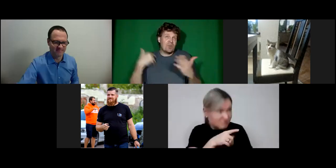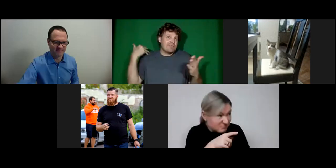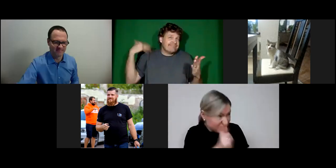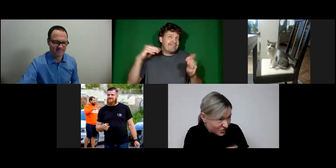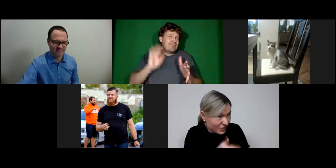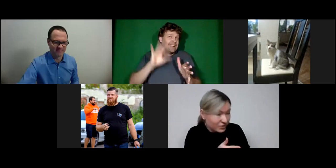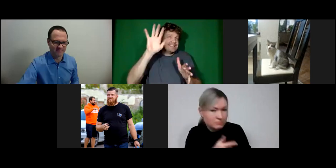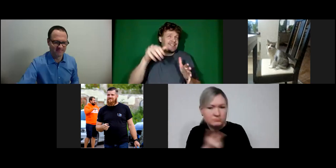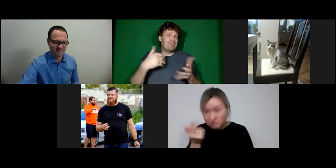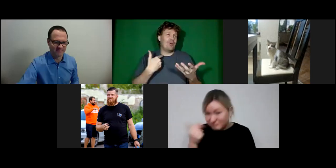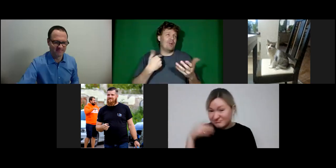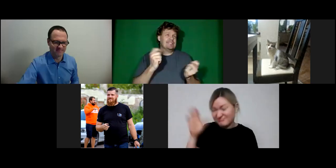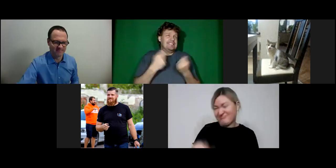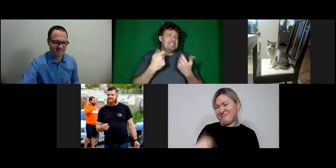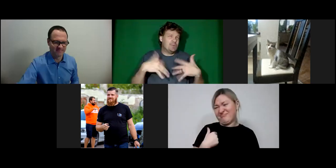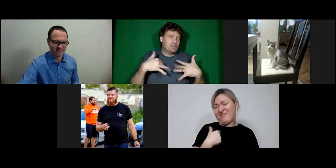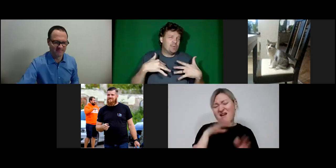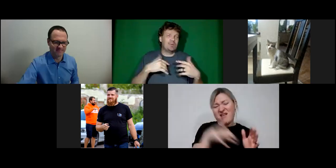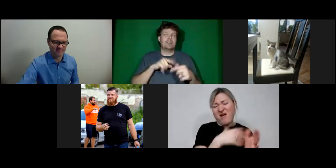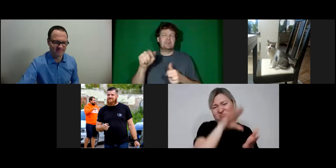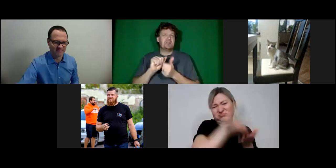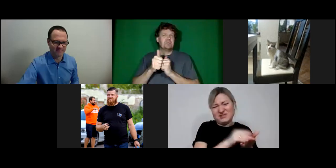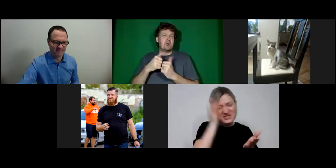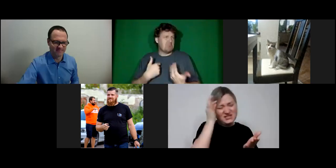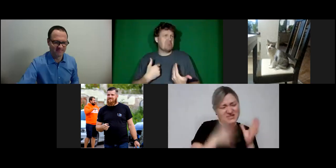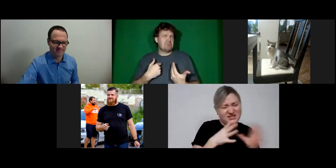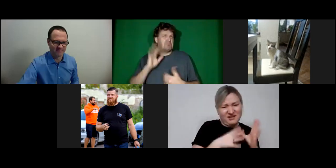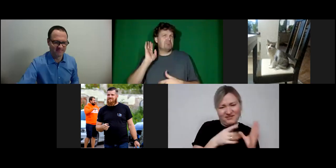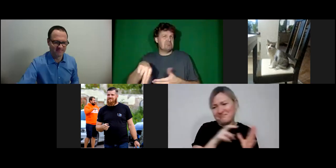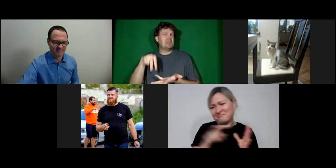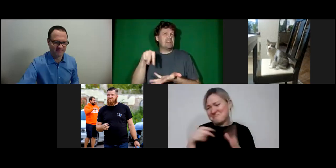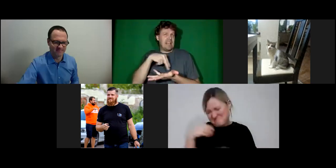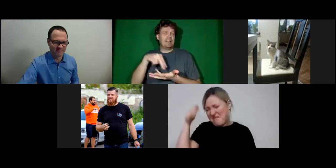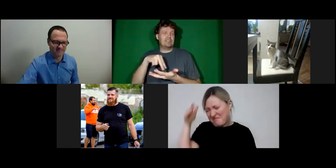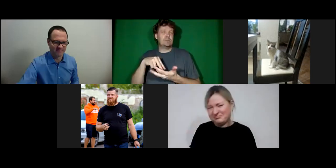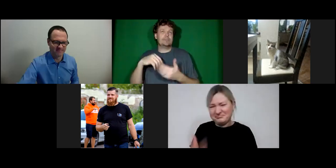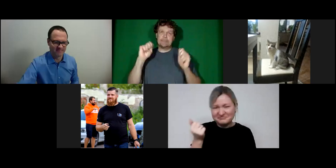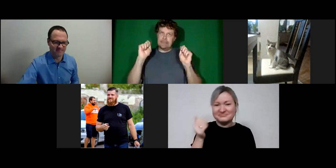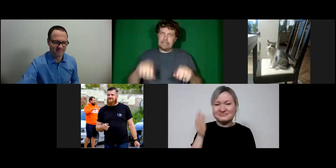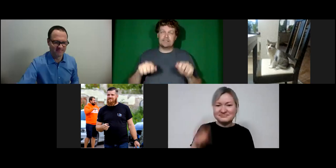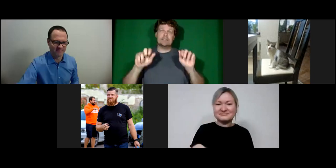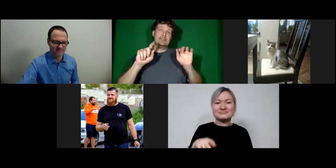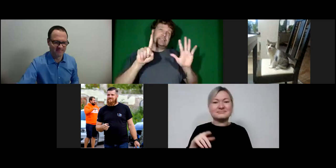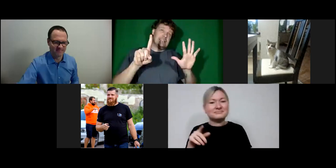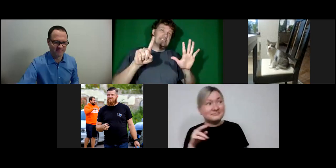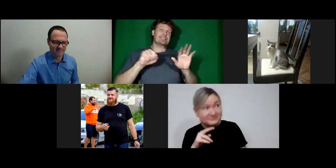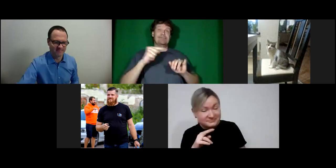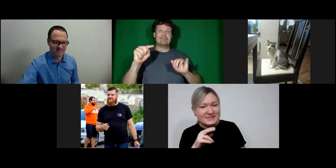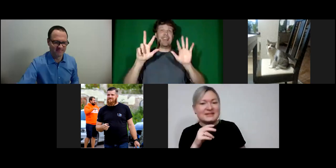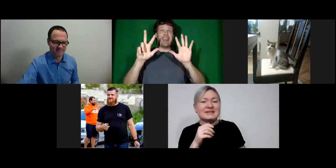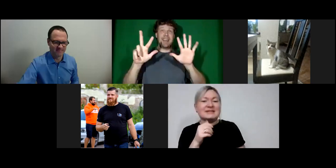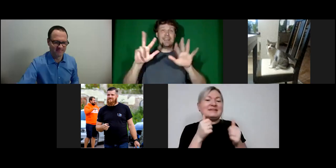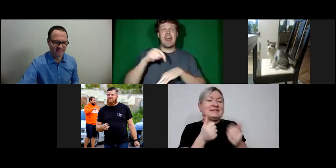said, okay. She said, really, are you willing to do that? I said, sure, I've been a professional basketball player. I'm used to training. I could